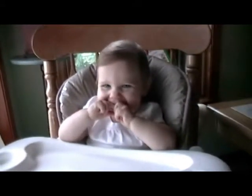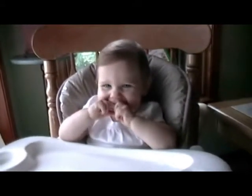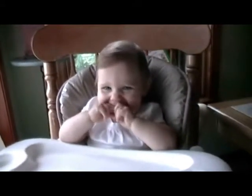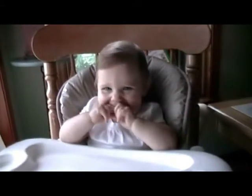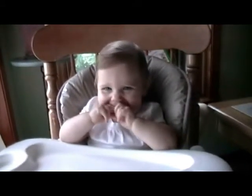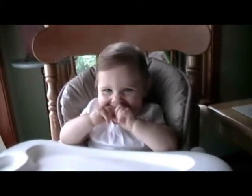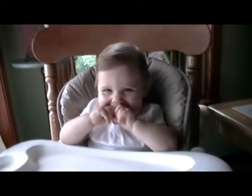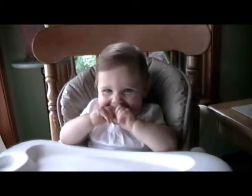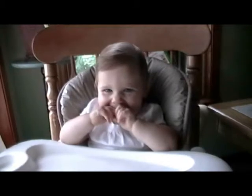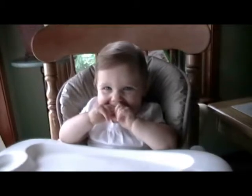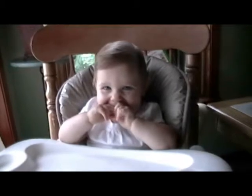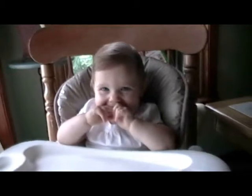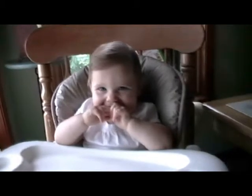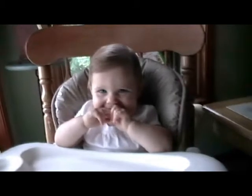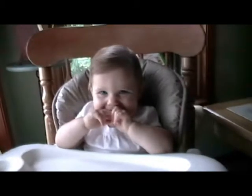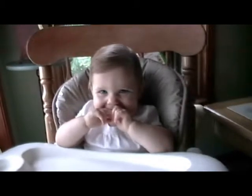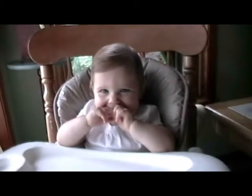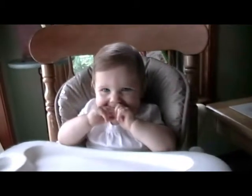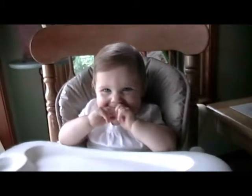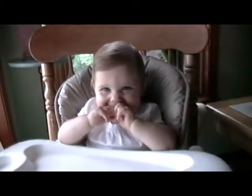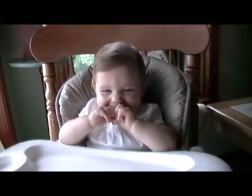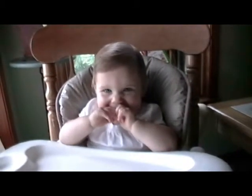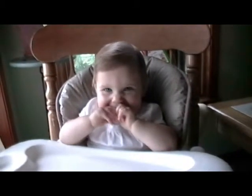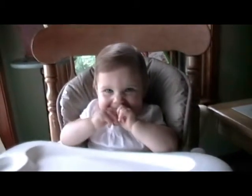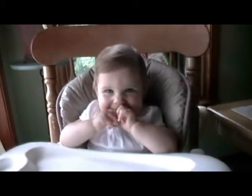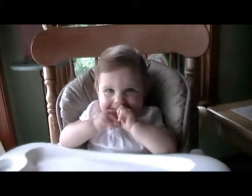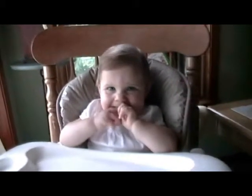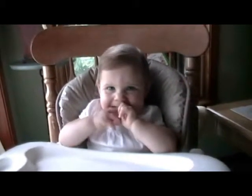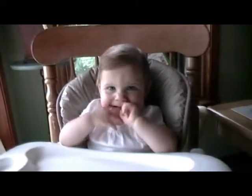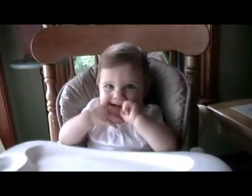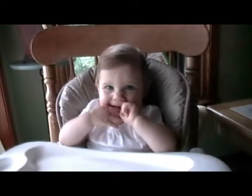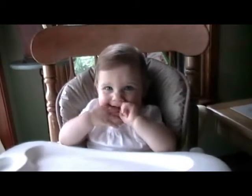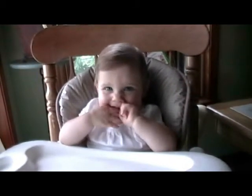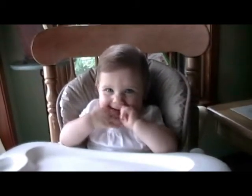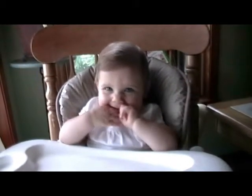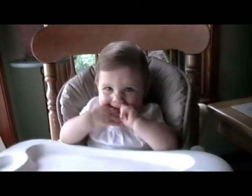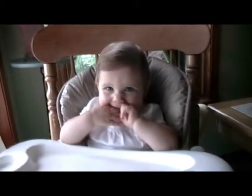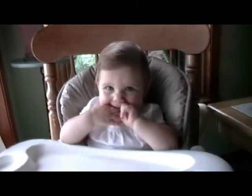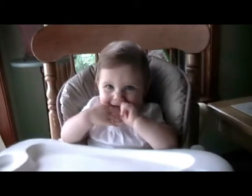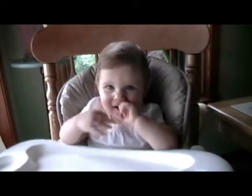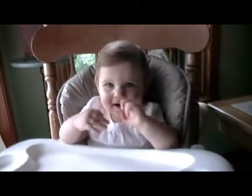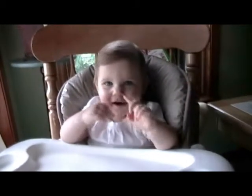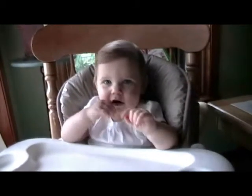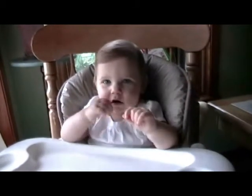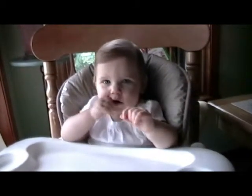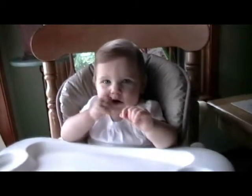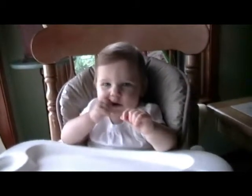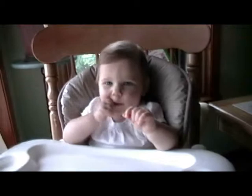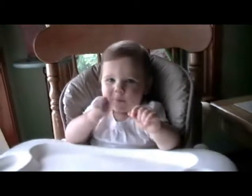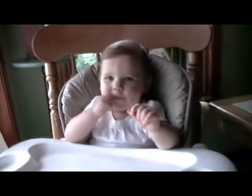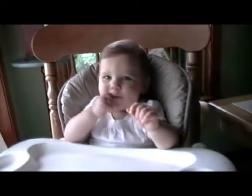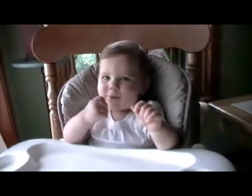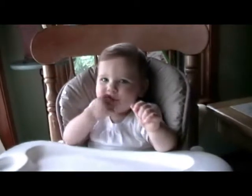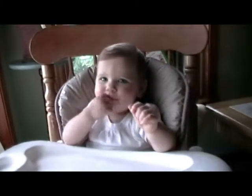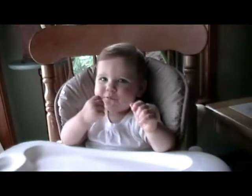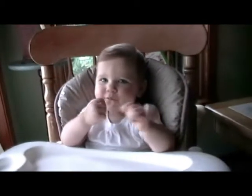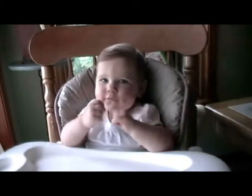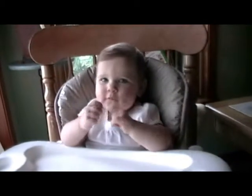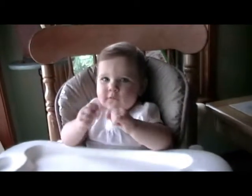that baby. Gianna, can you say eat? Good girl.